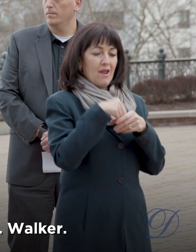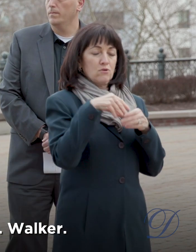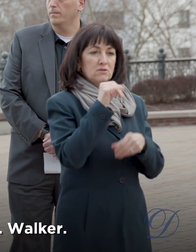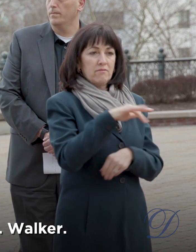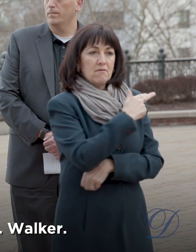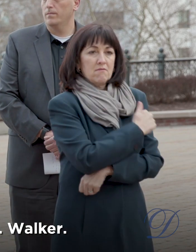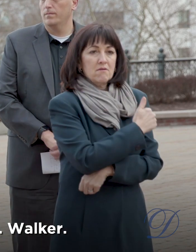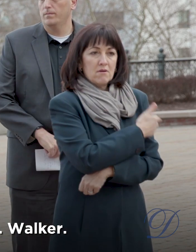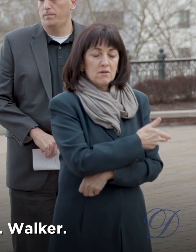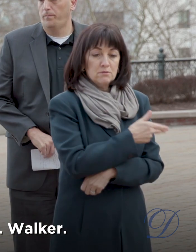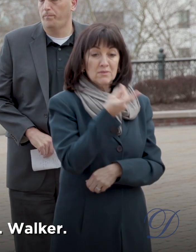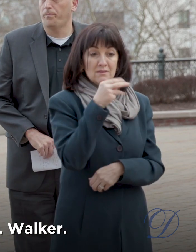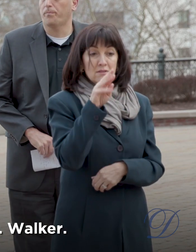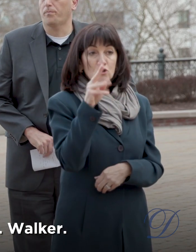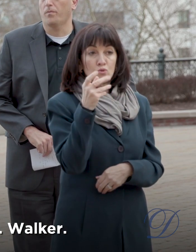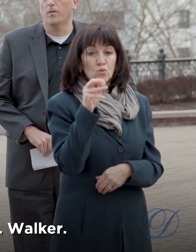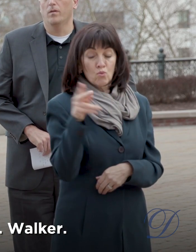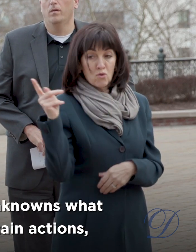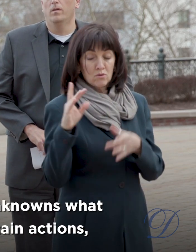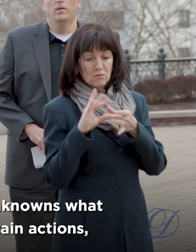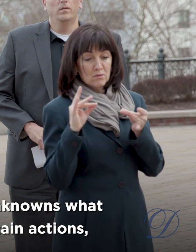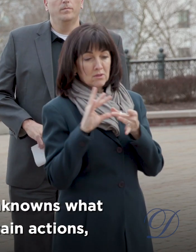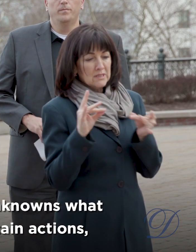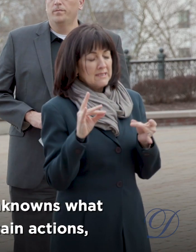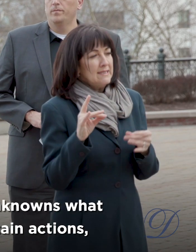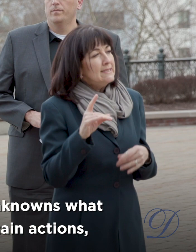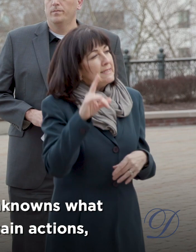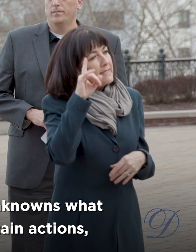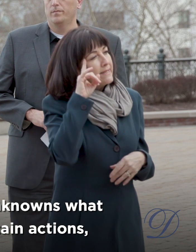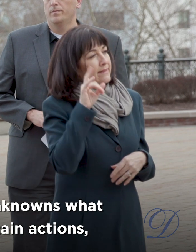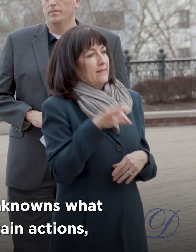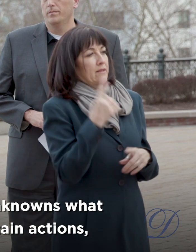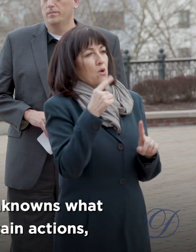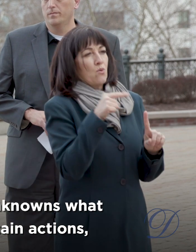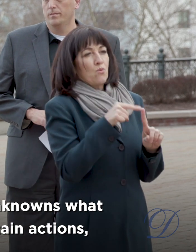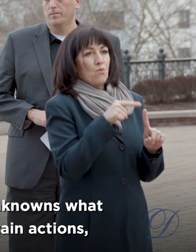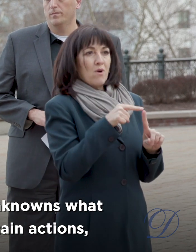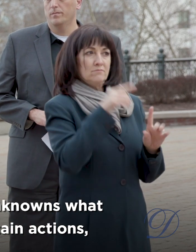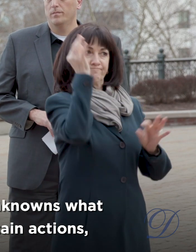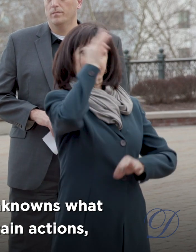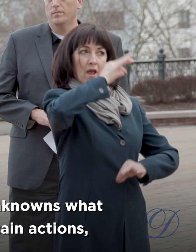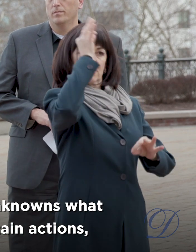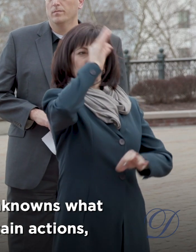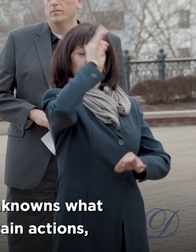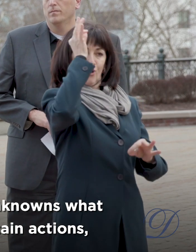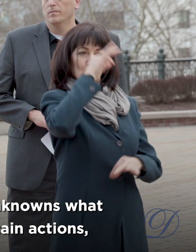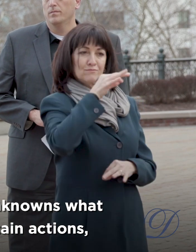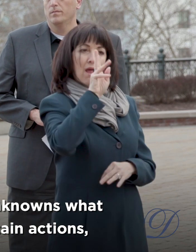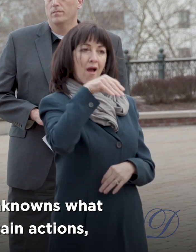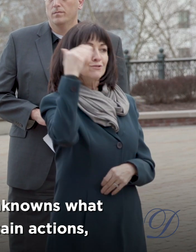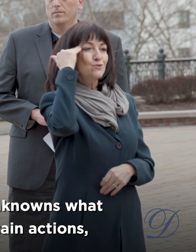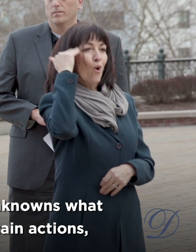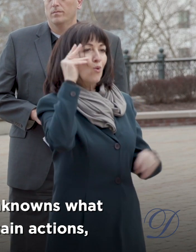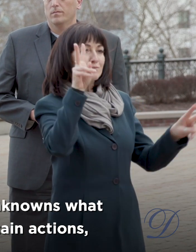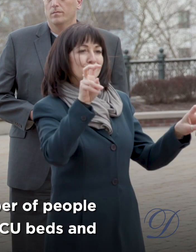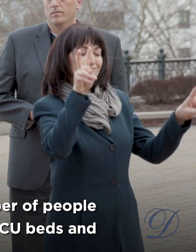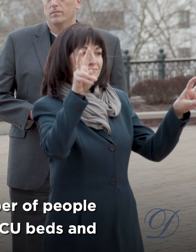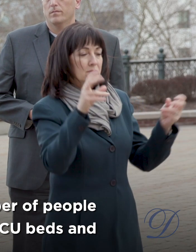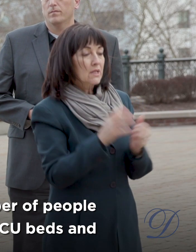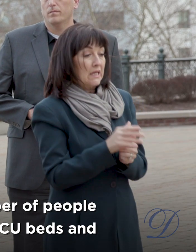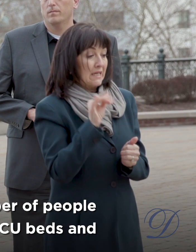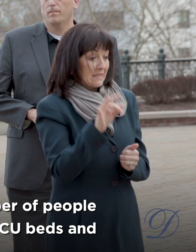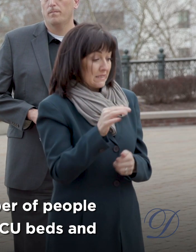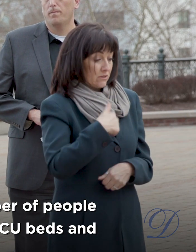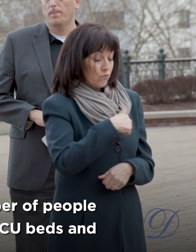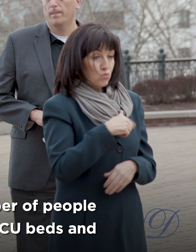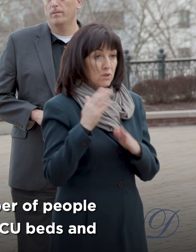Rattay or Dr. Walker? I think this is one of the many unknowns. What we know is that if we take certain actions, we